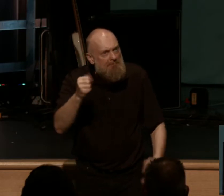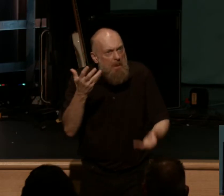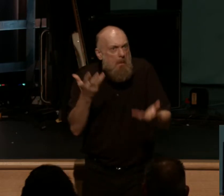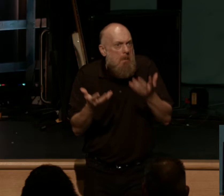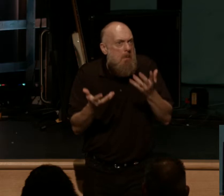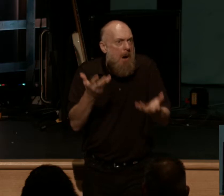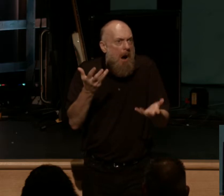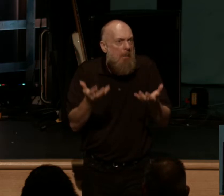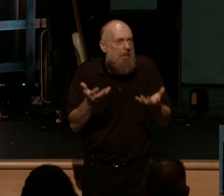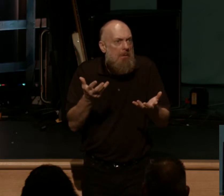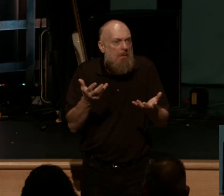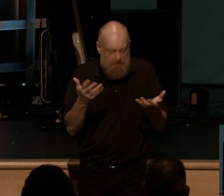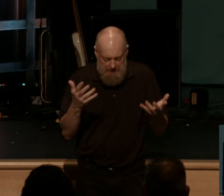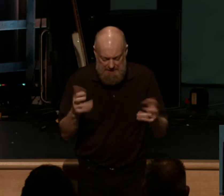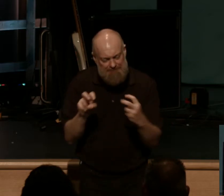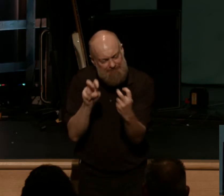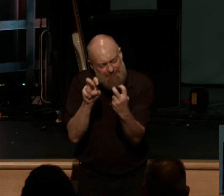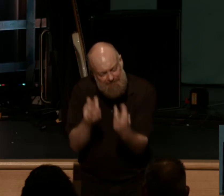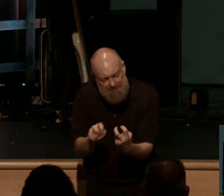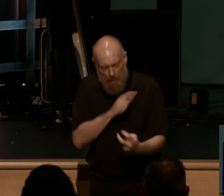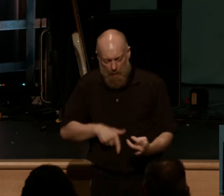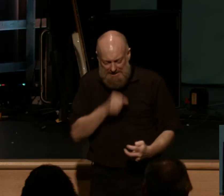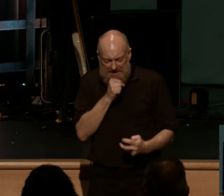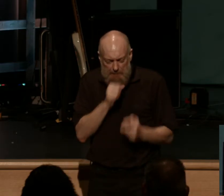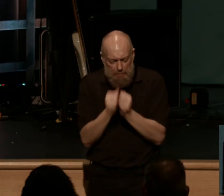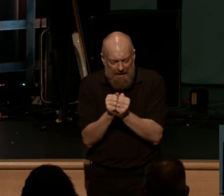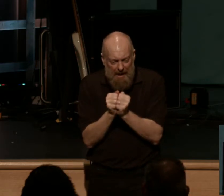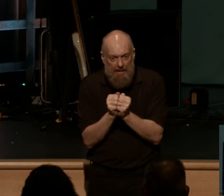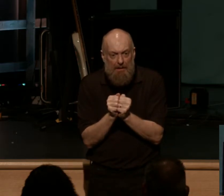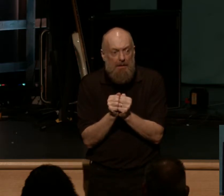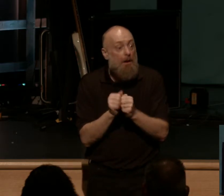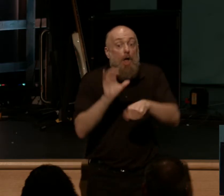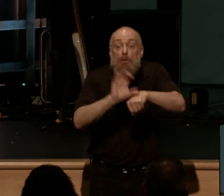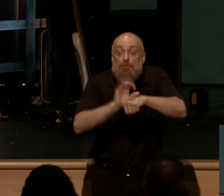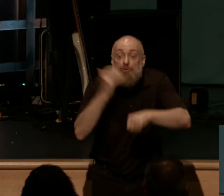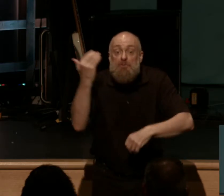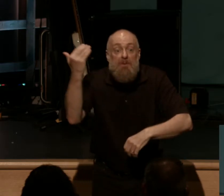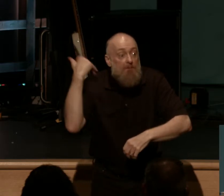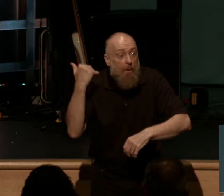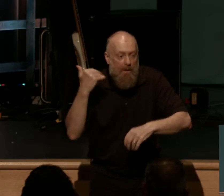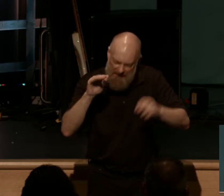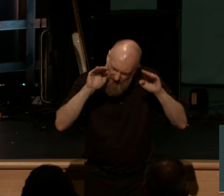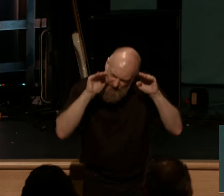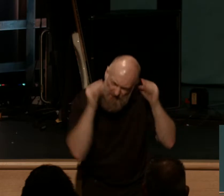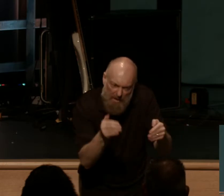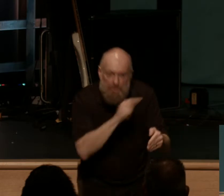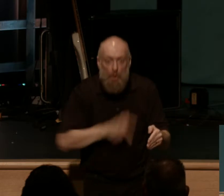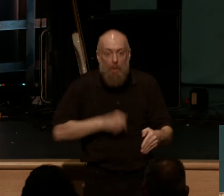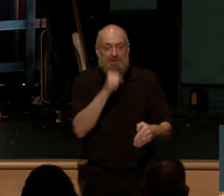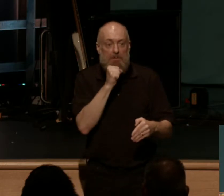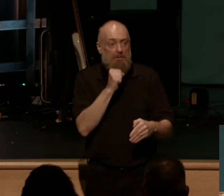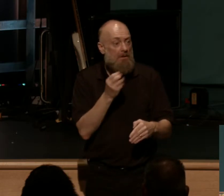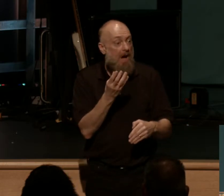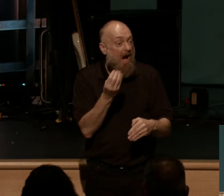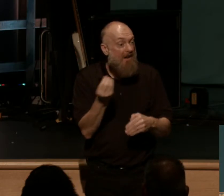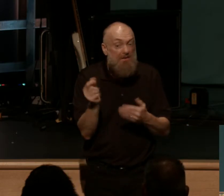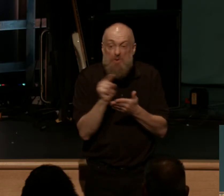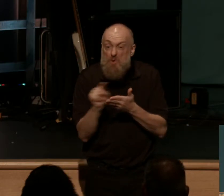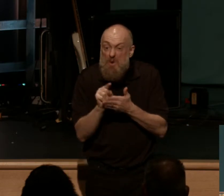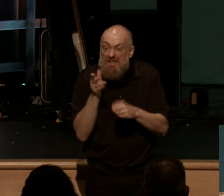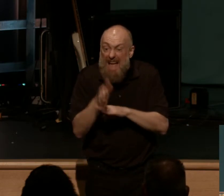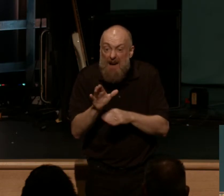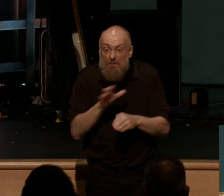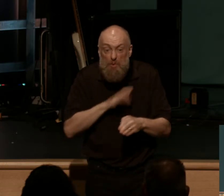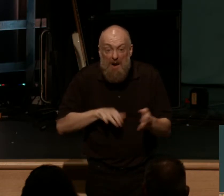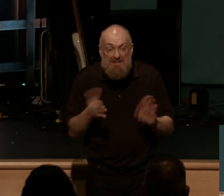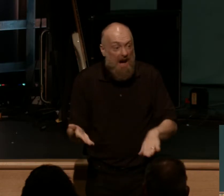a common meal, but the essence here is the early church was devoted. Now, this is only a few weeks after Christ's